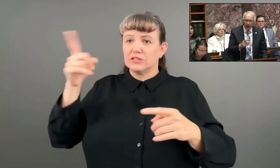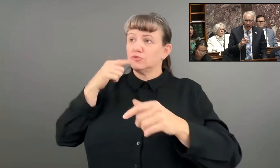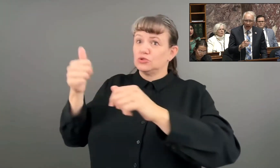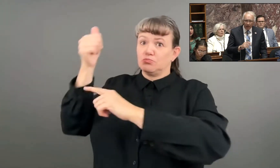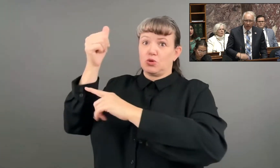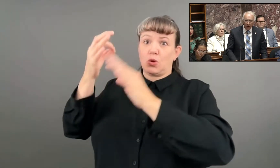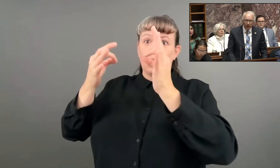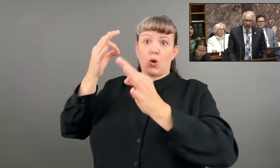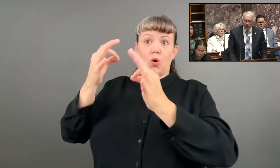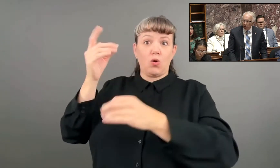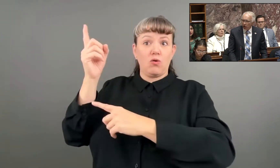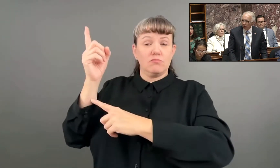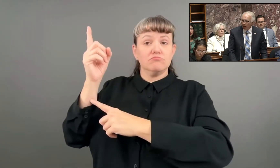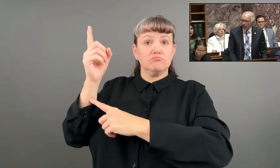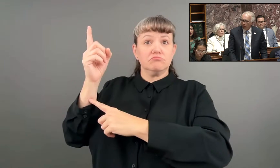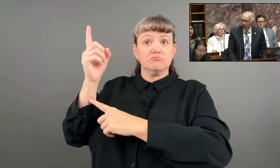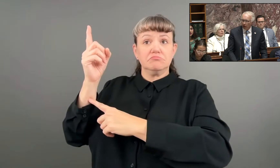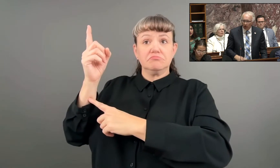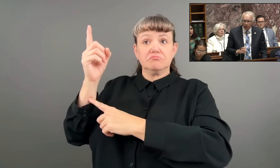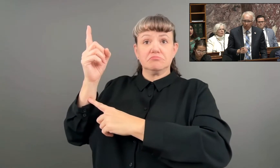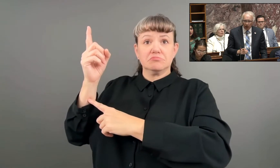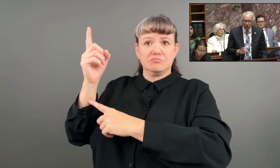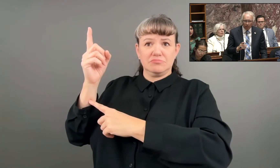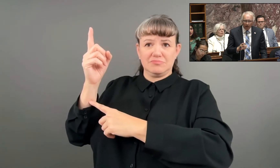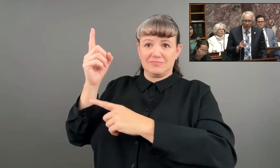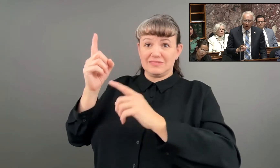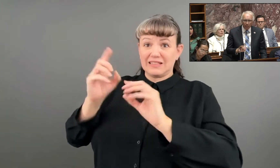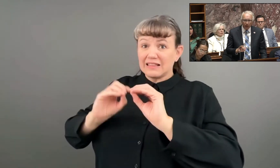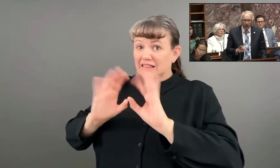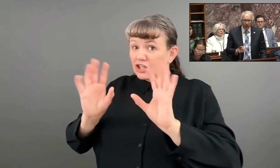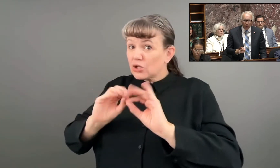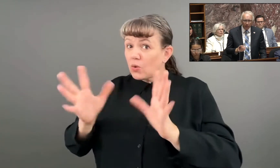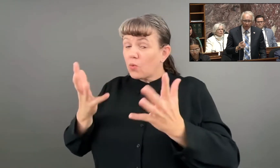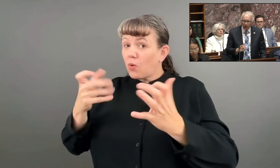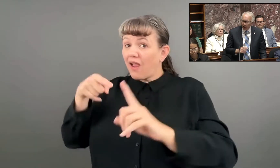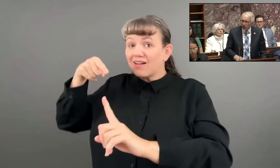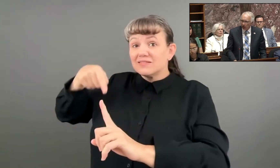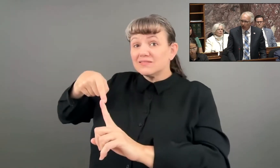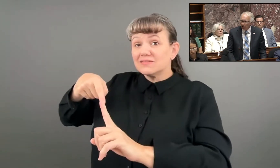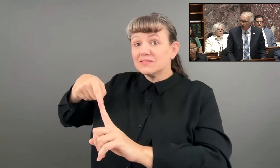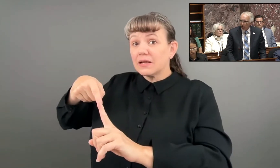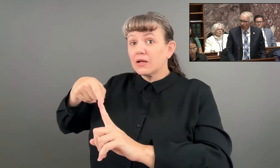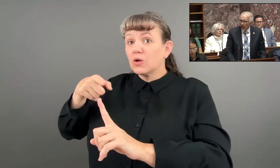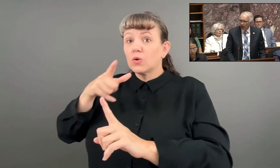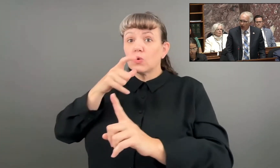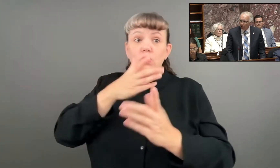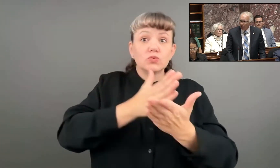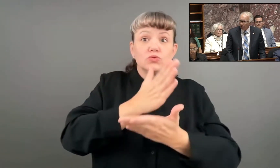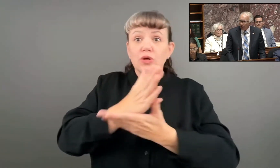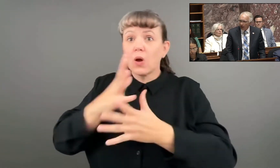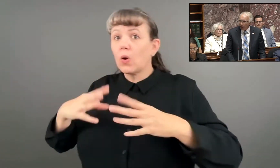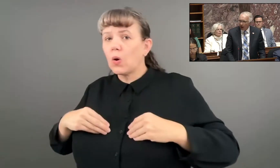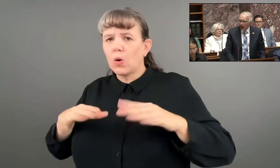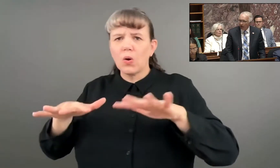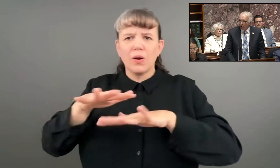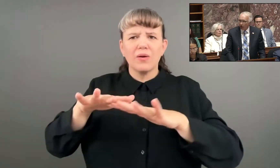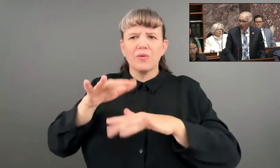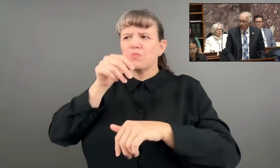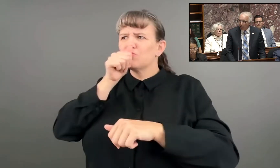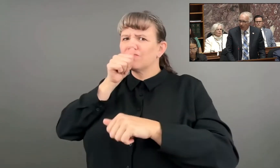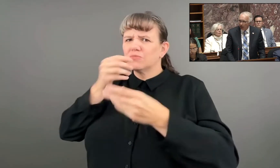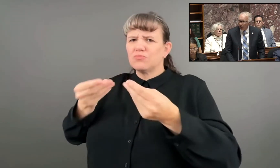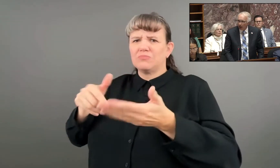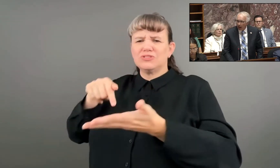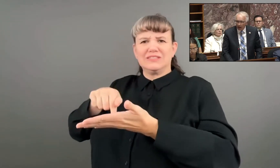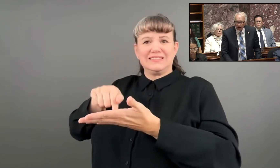rights and Indigenous rights in terms of protection. Private property is the foundation, quite frankly, of our